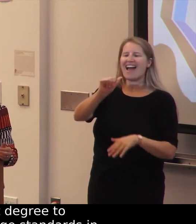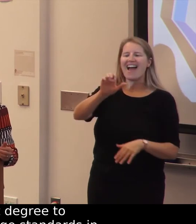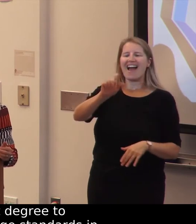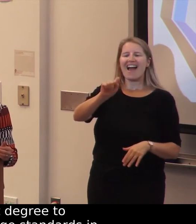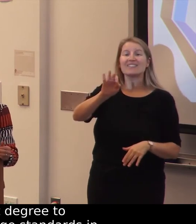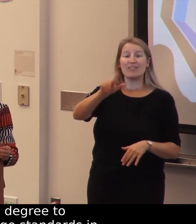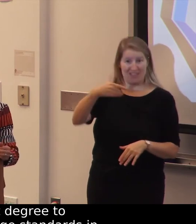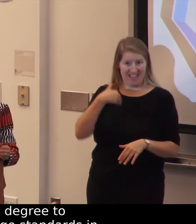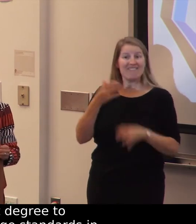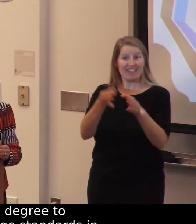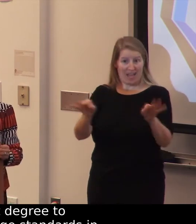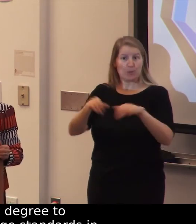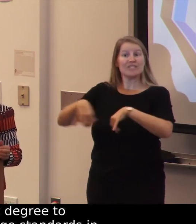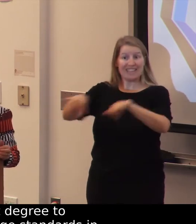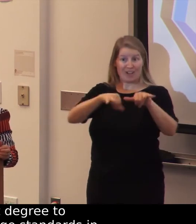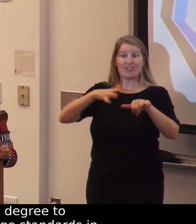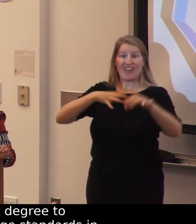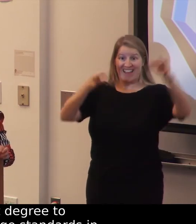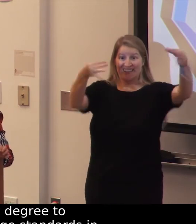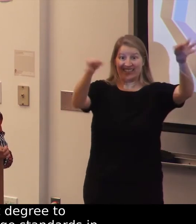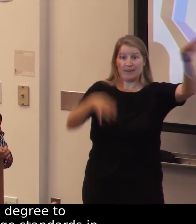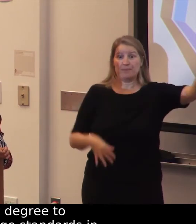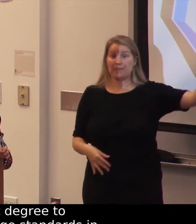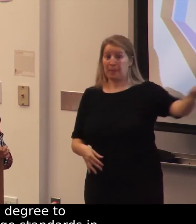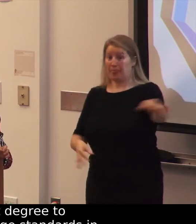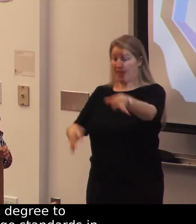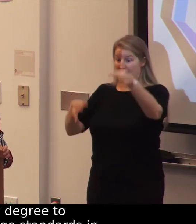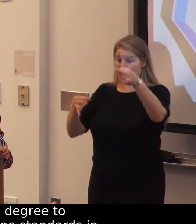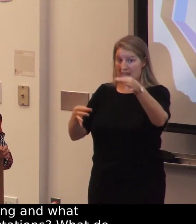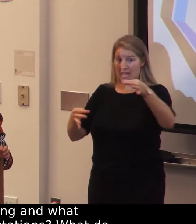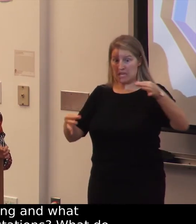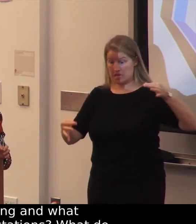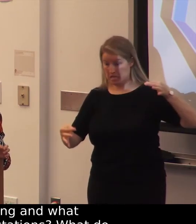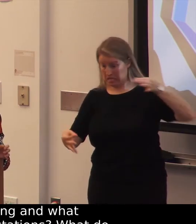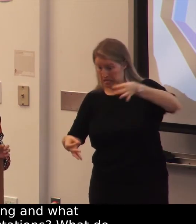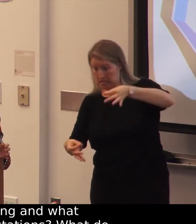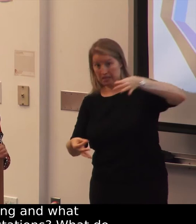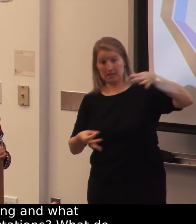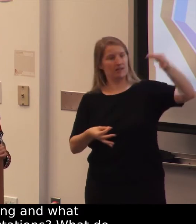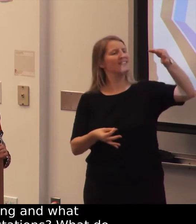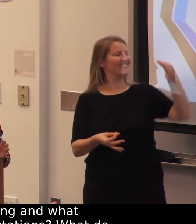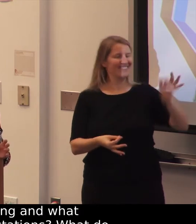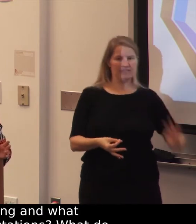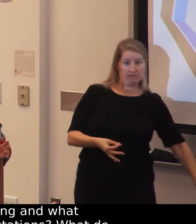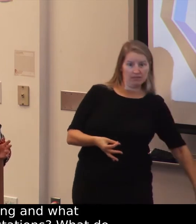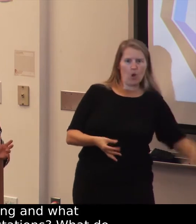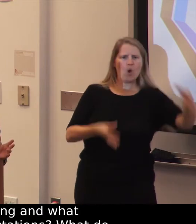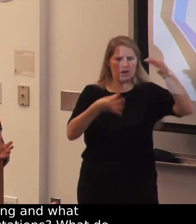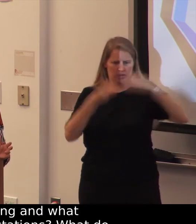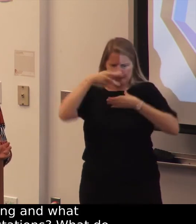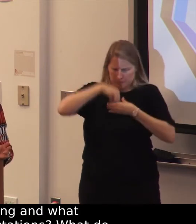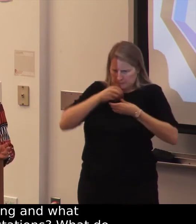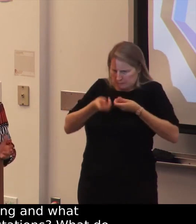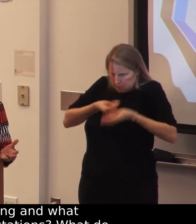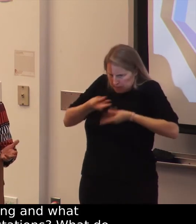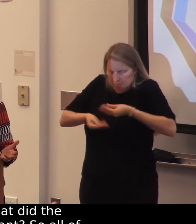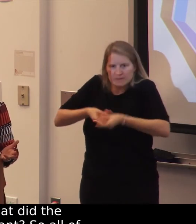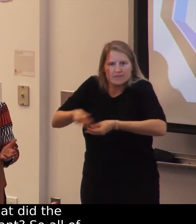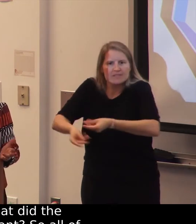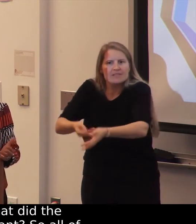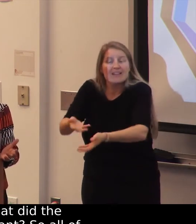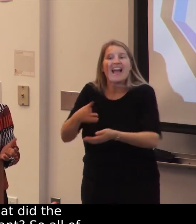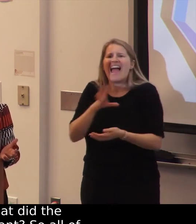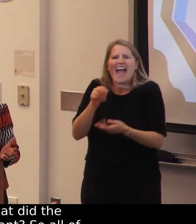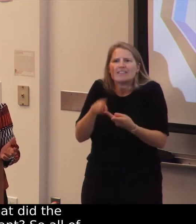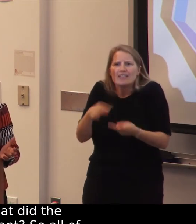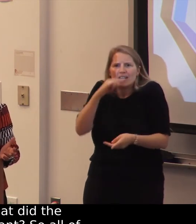right? To what degree do those language standards in some way inform what you're doing? And what are learner expectations? What do the kids want